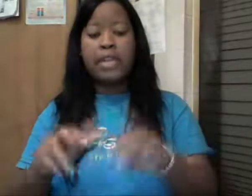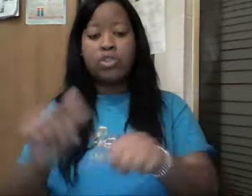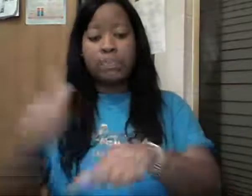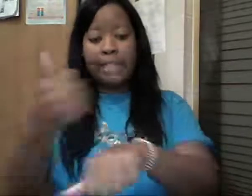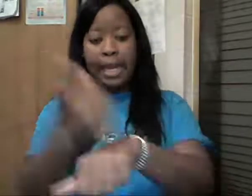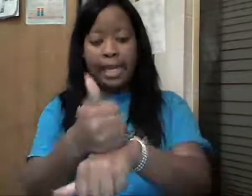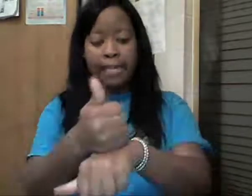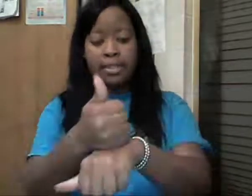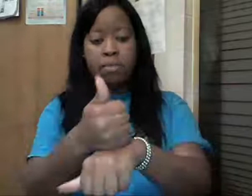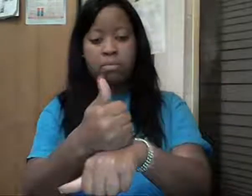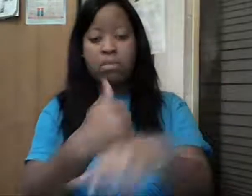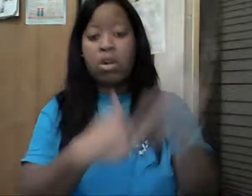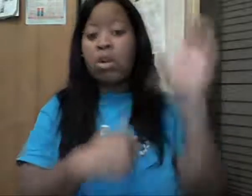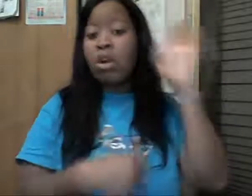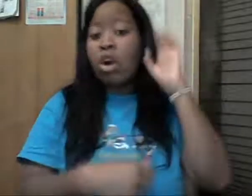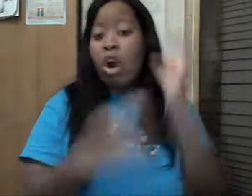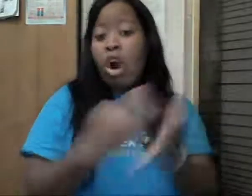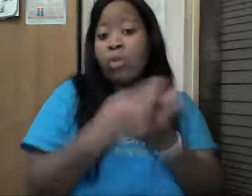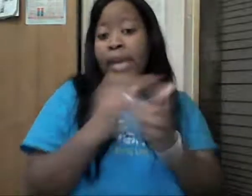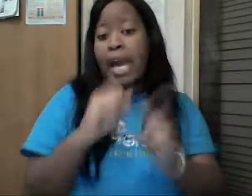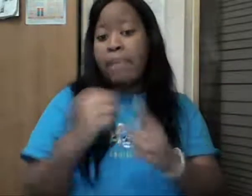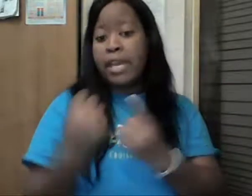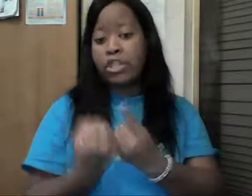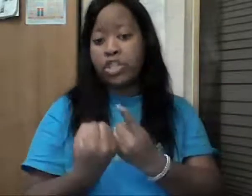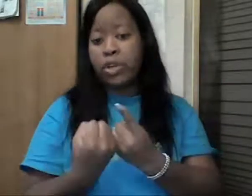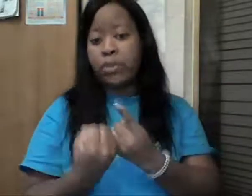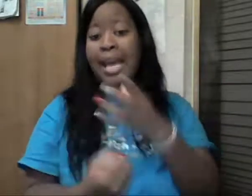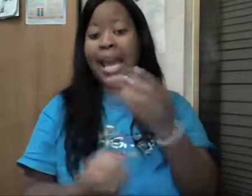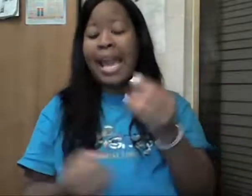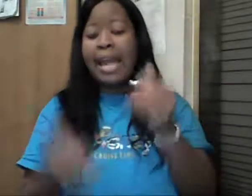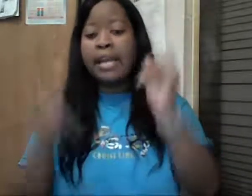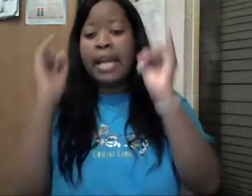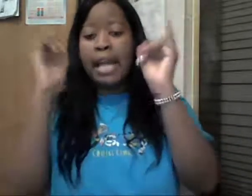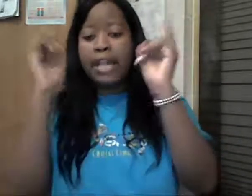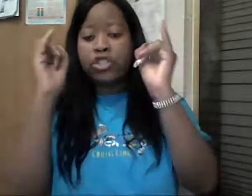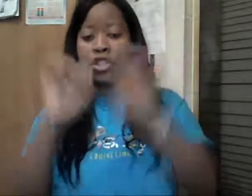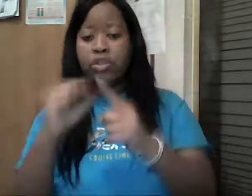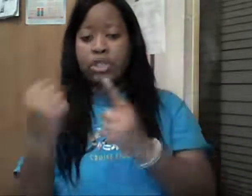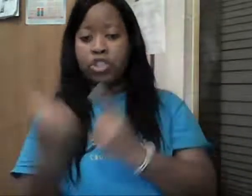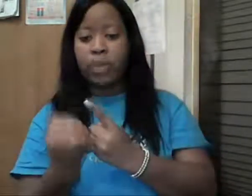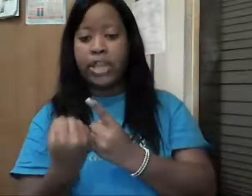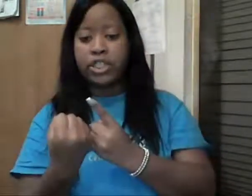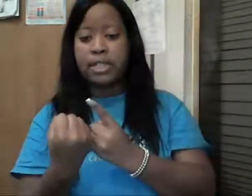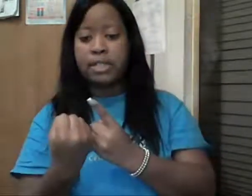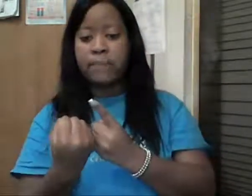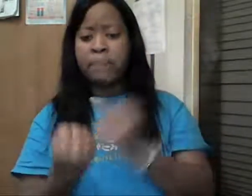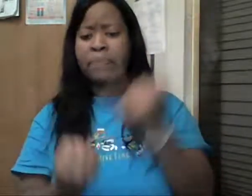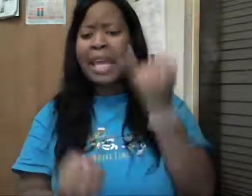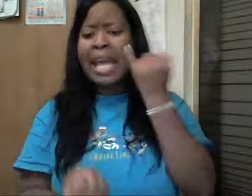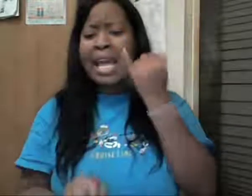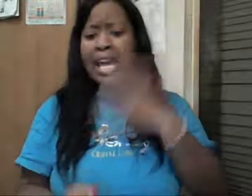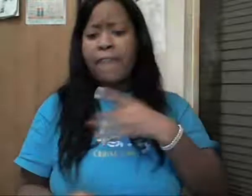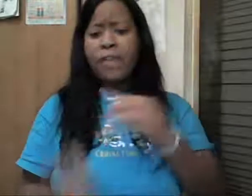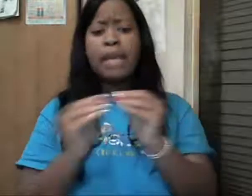classroom settings, oral rehab issues, and instructional situations. If you like